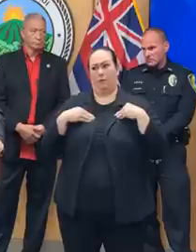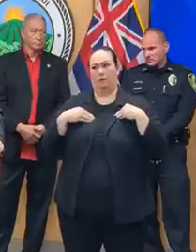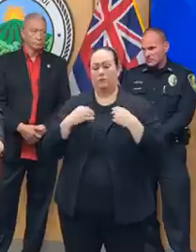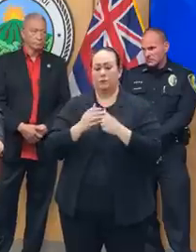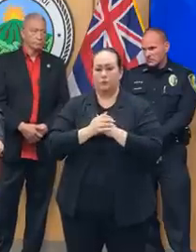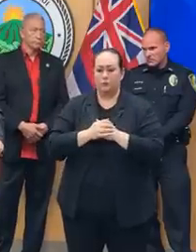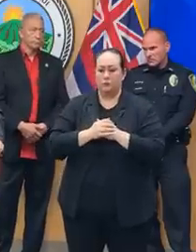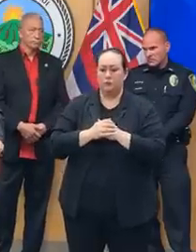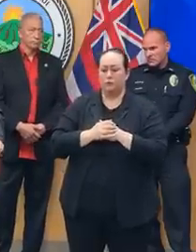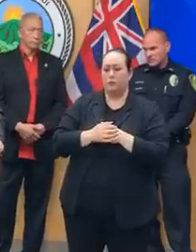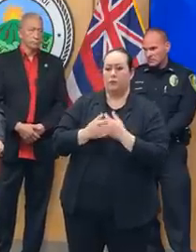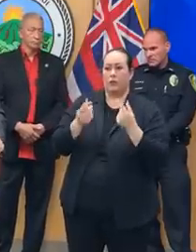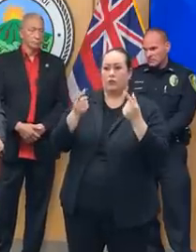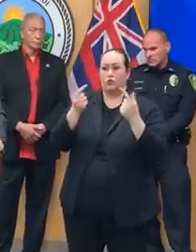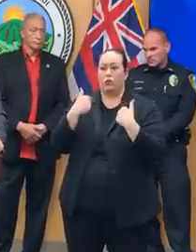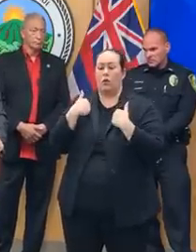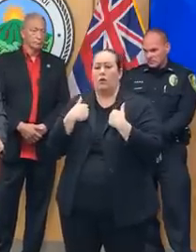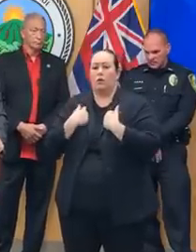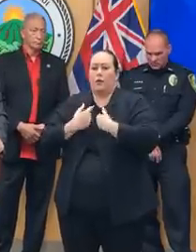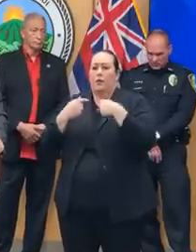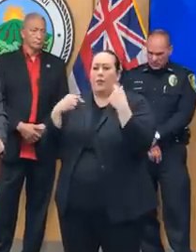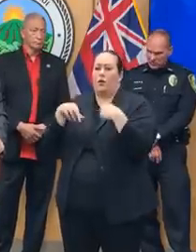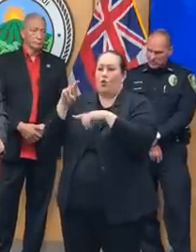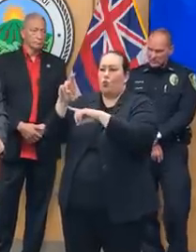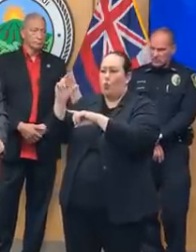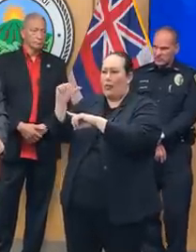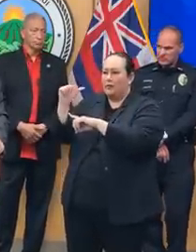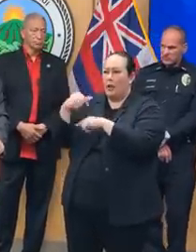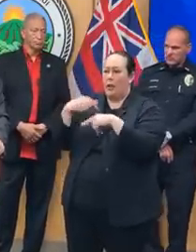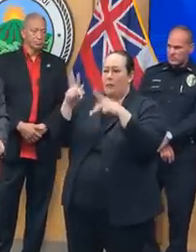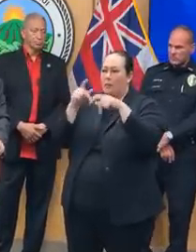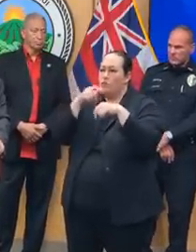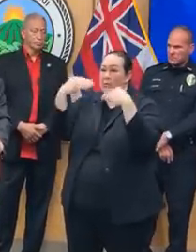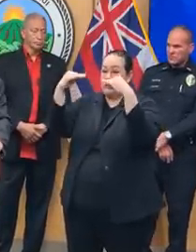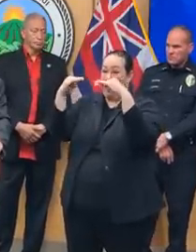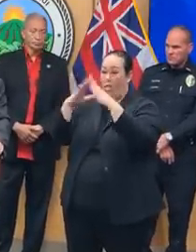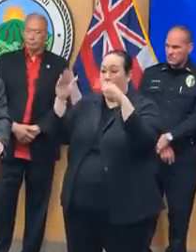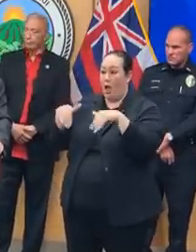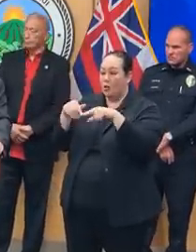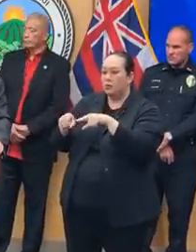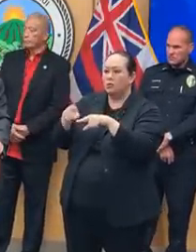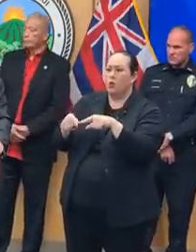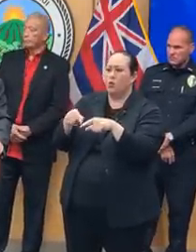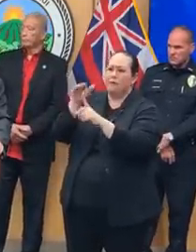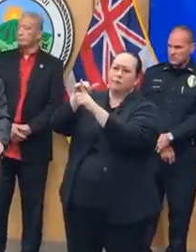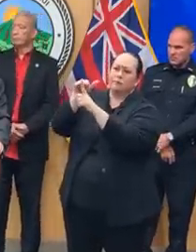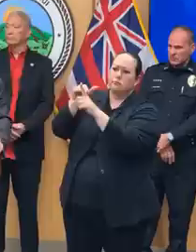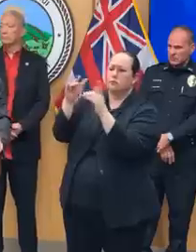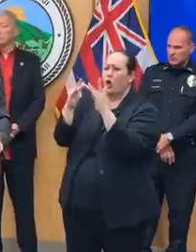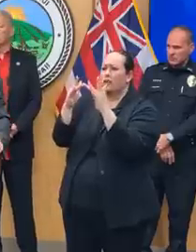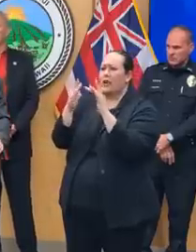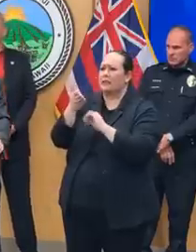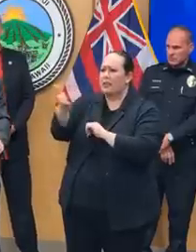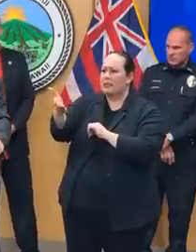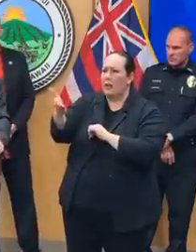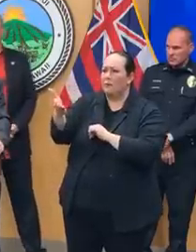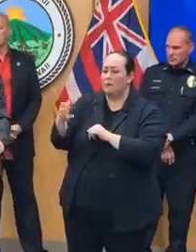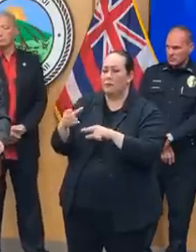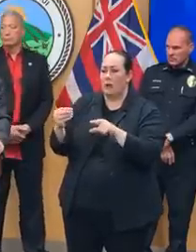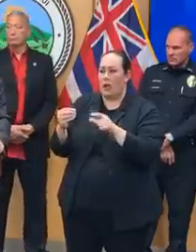we reached out to the Realtors Association to help support us and prevent anyone from coming into this market and, I